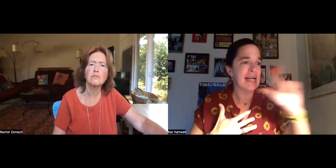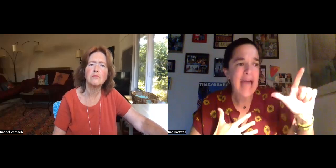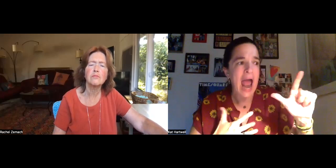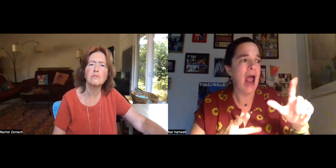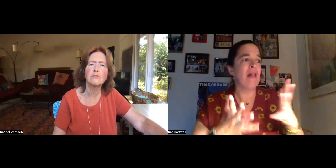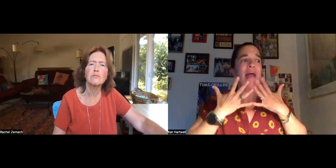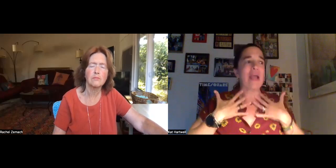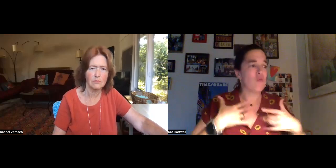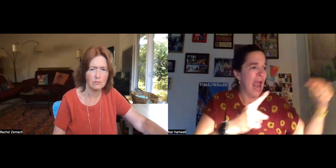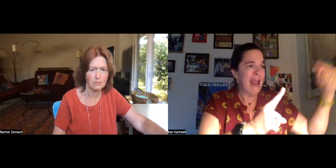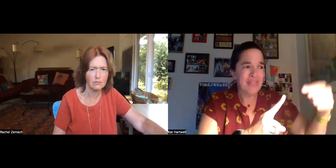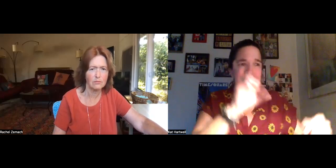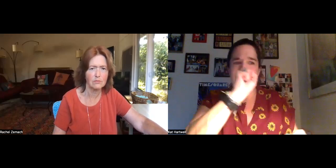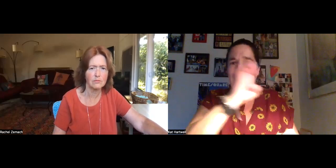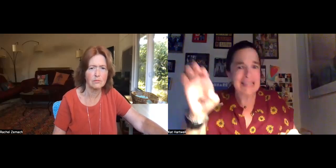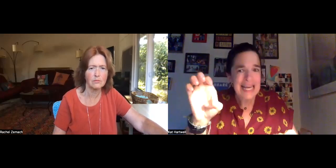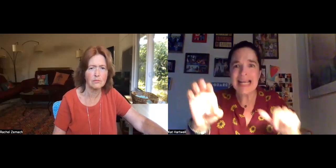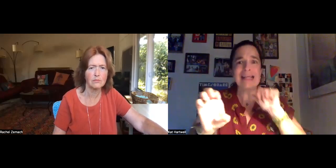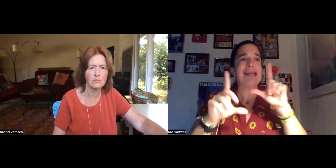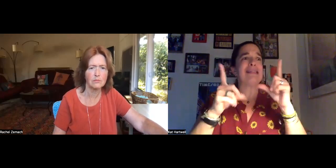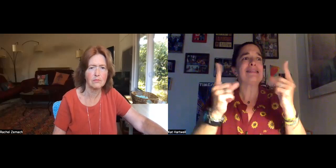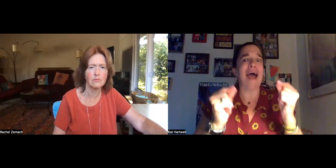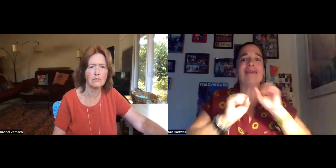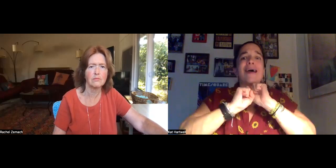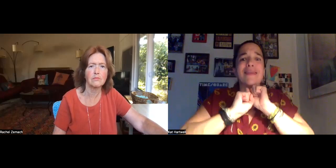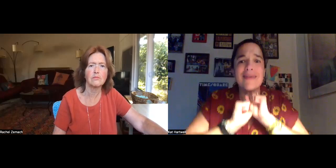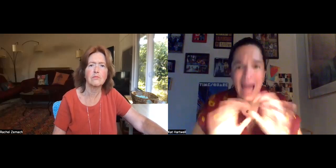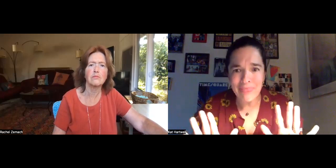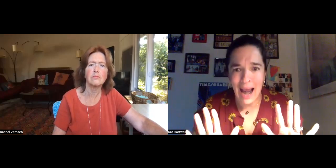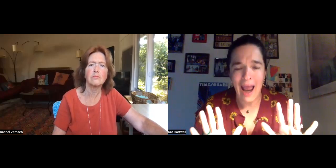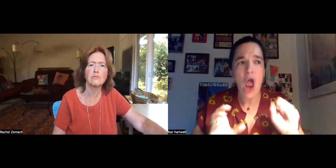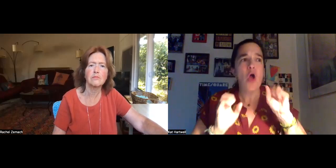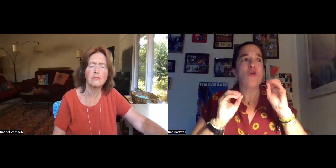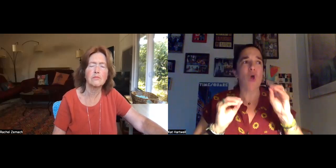that they crave this at E. That nothing.